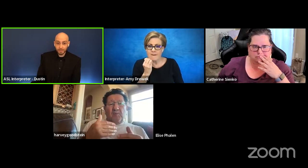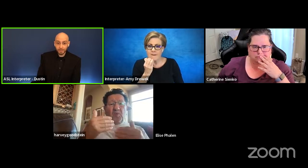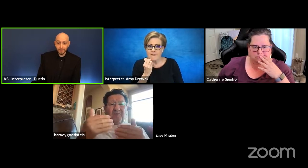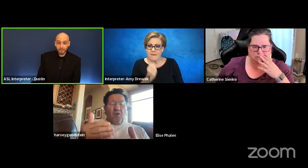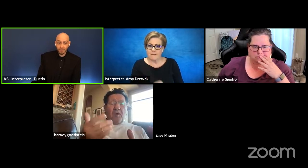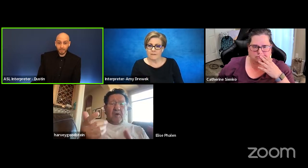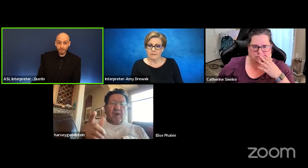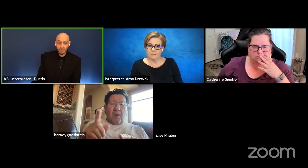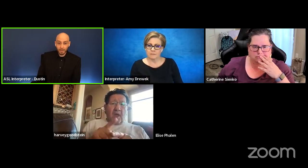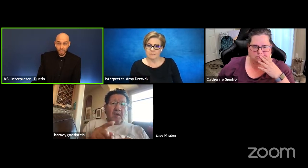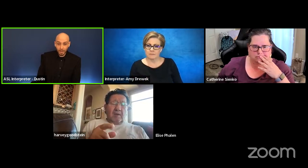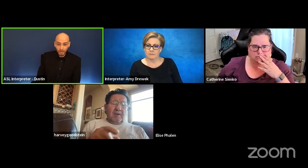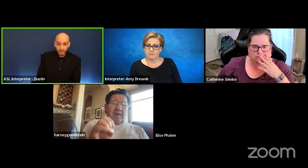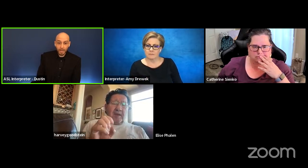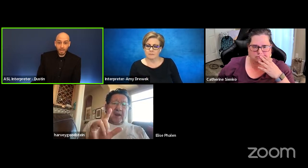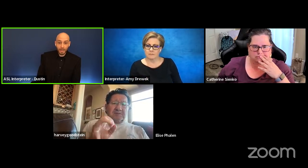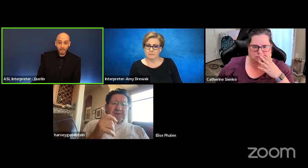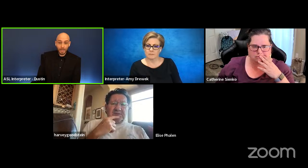And